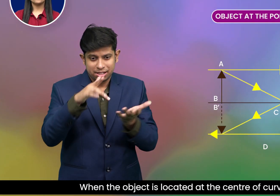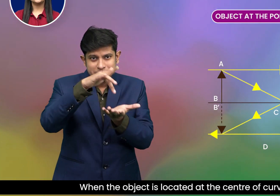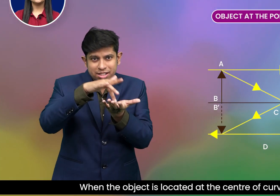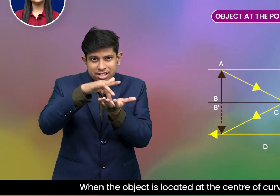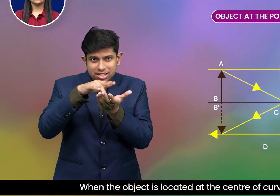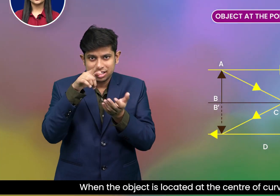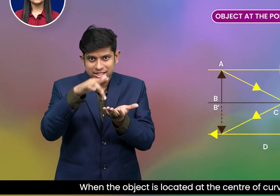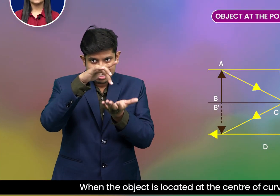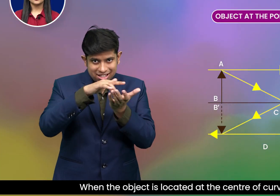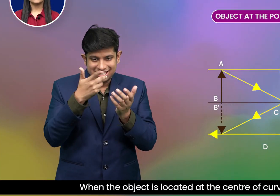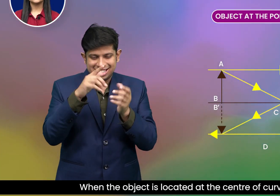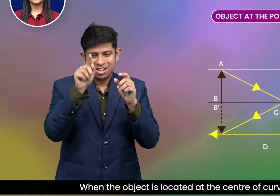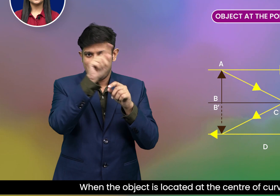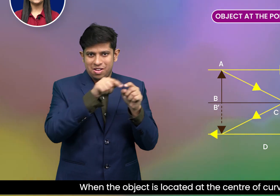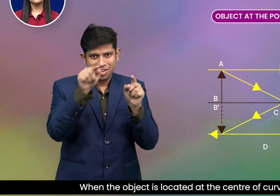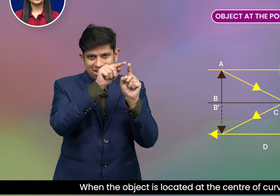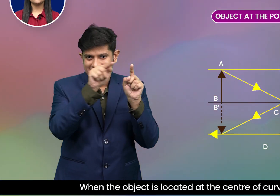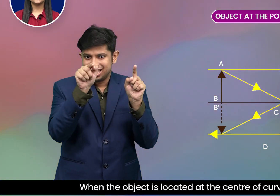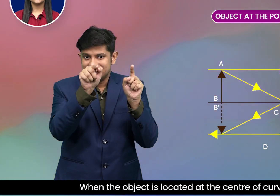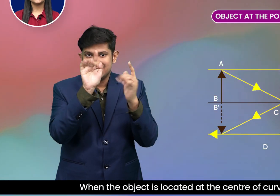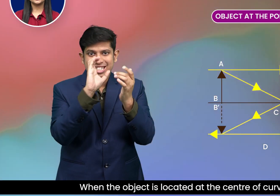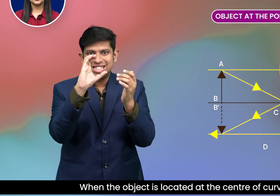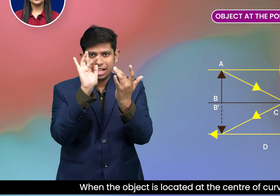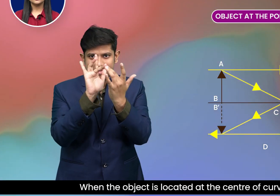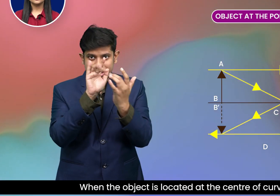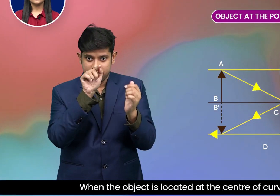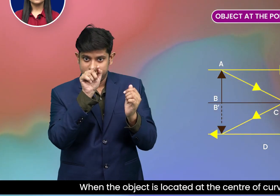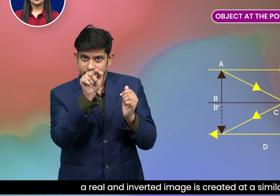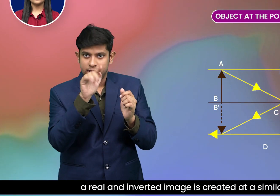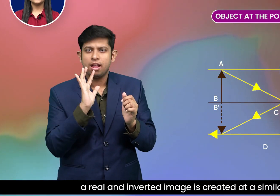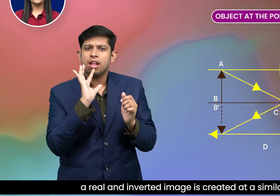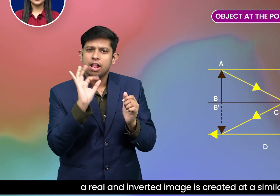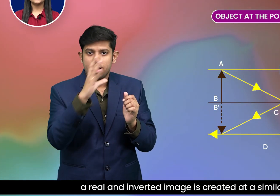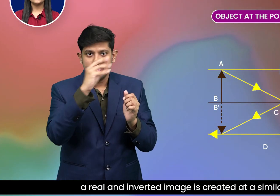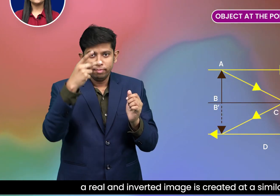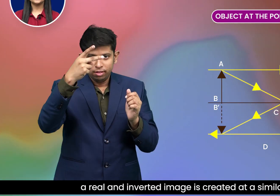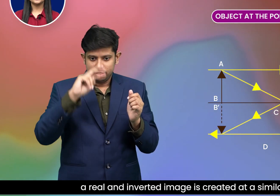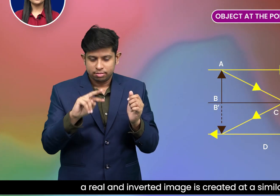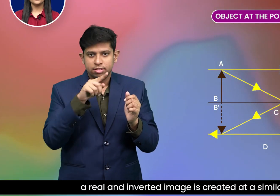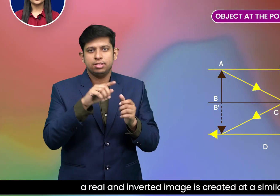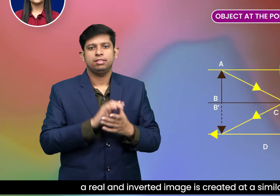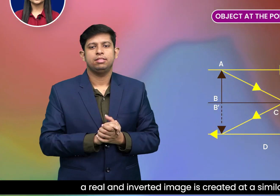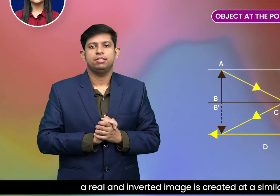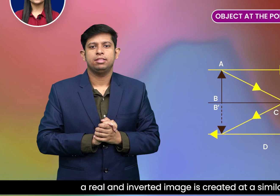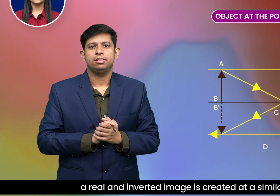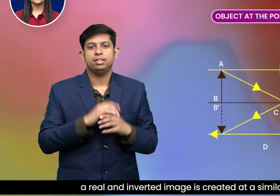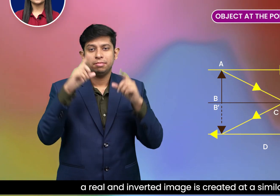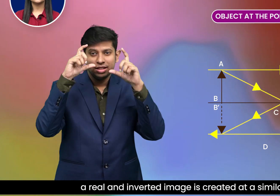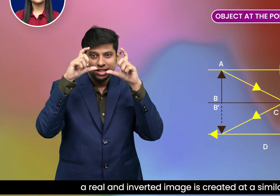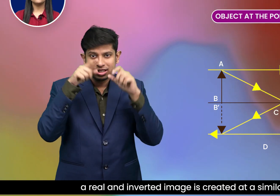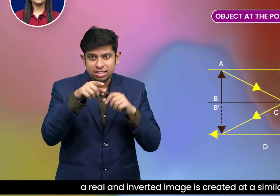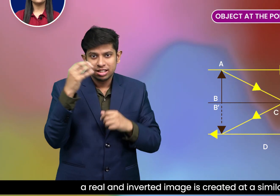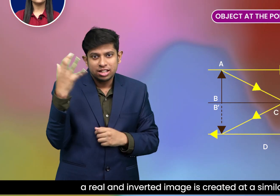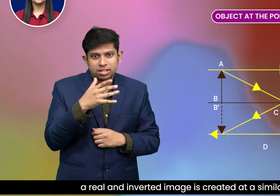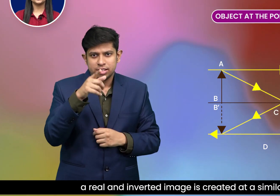When the object is located at the center of curvature C, a real and inverted image is created at